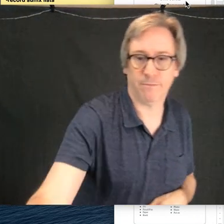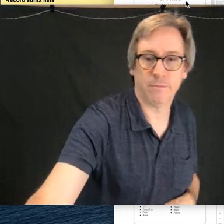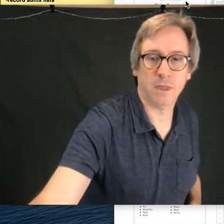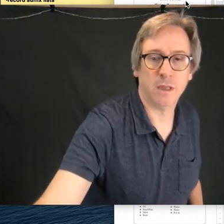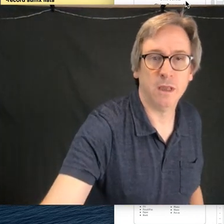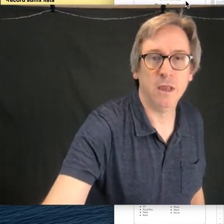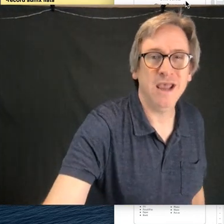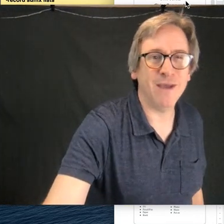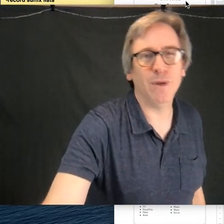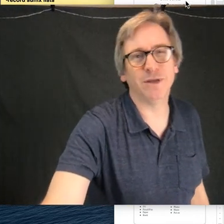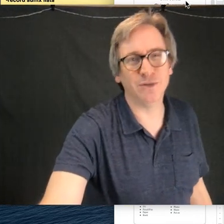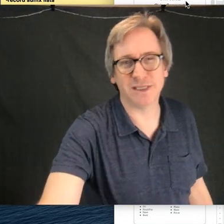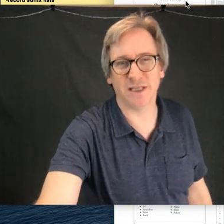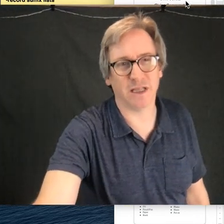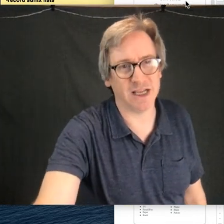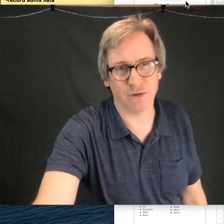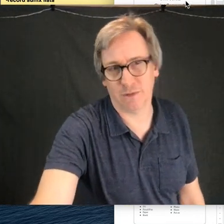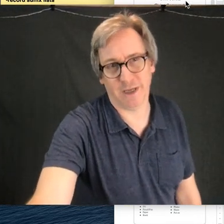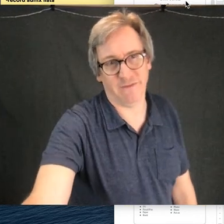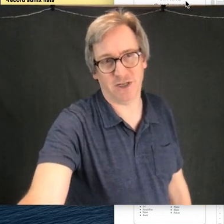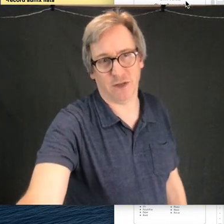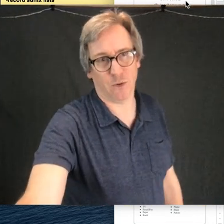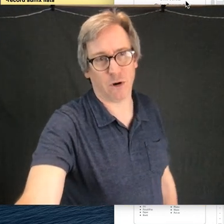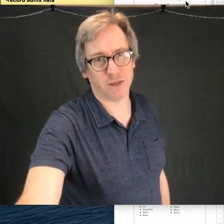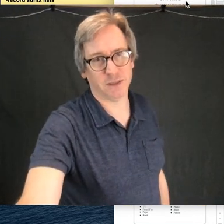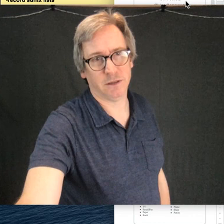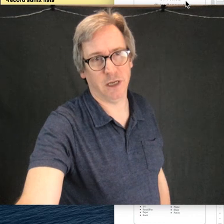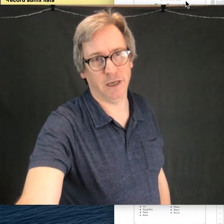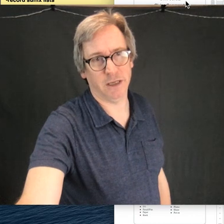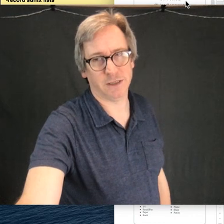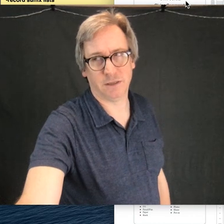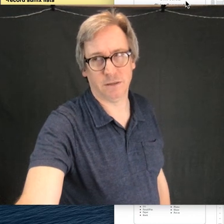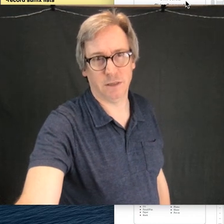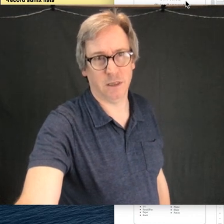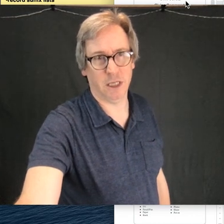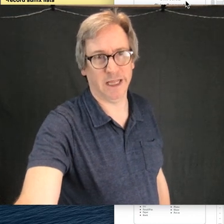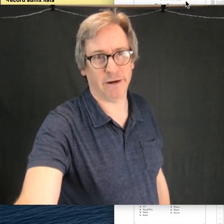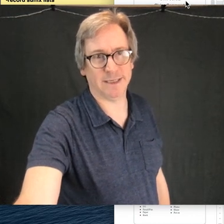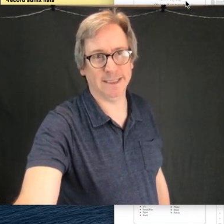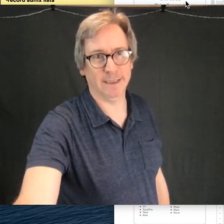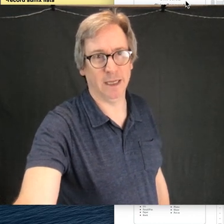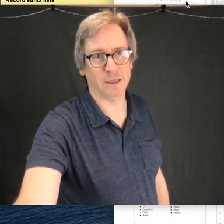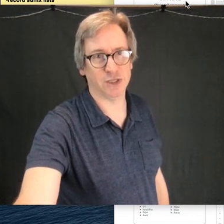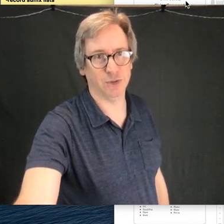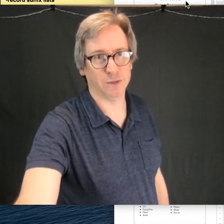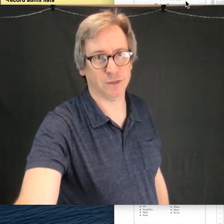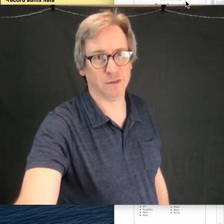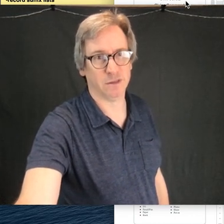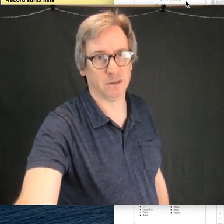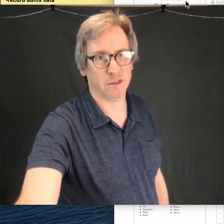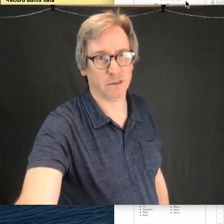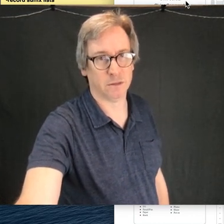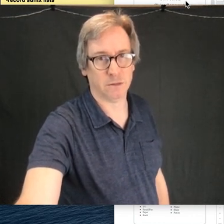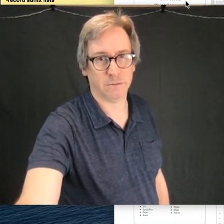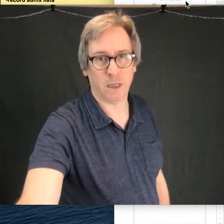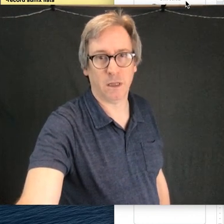Okay. And we would do this in the classroom where we give each other orders, and it's hilarity ensues.